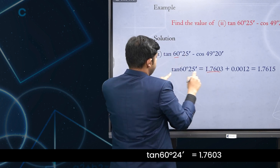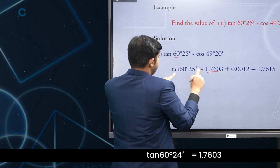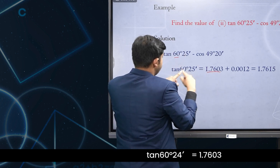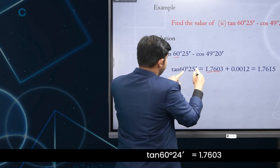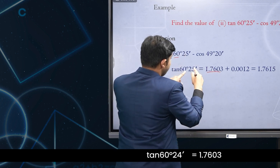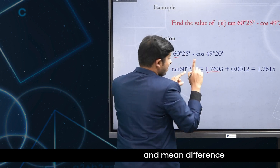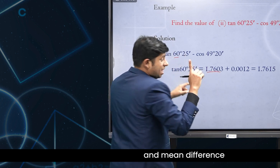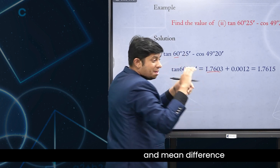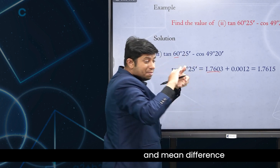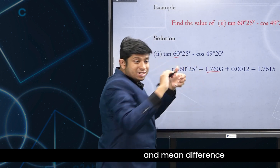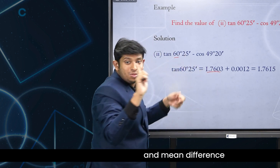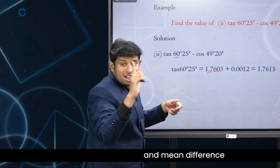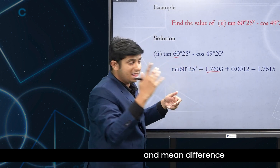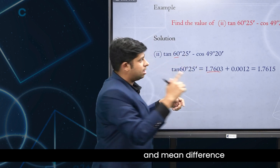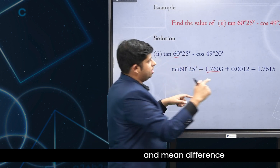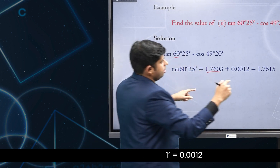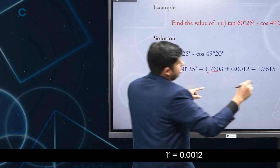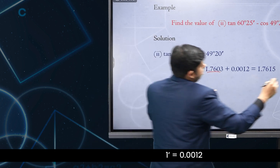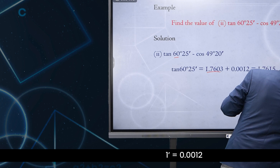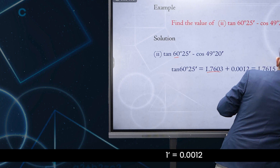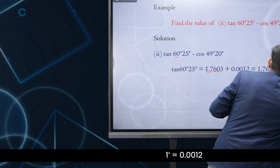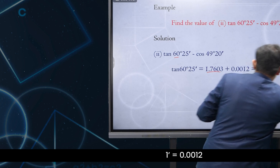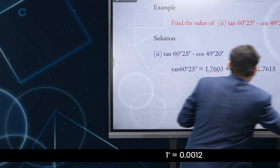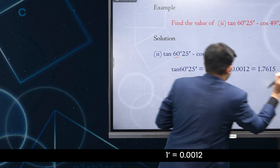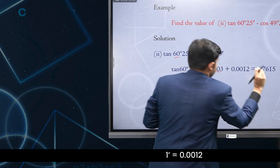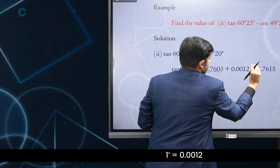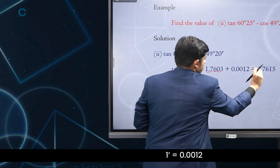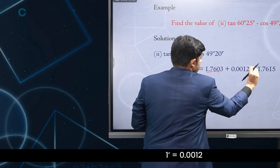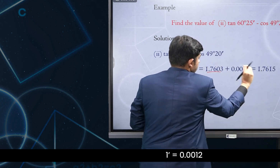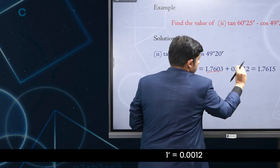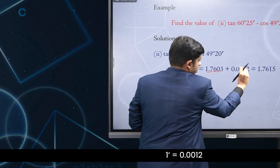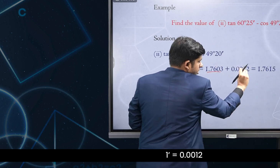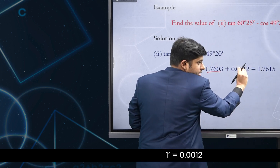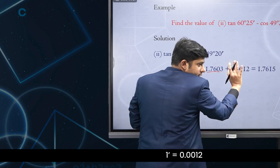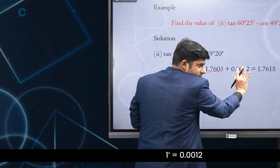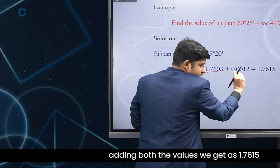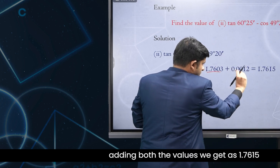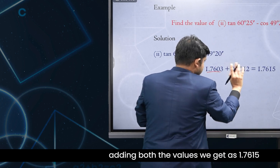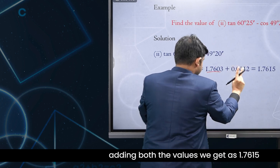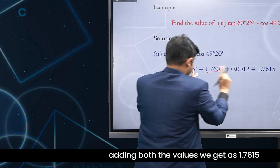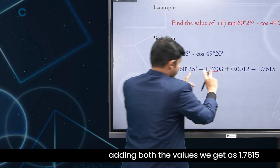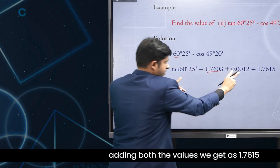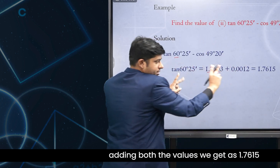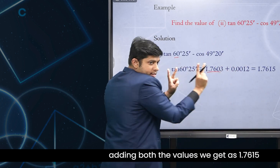And mean difference 1 minute is equal to 0.0012, Adding both the values, we get